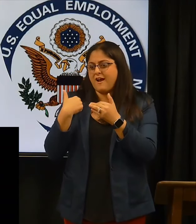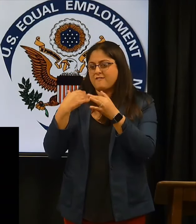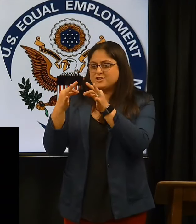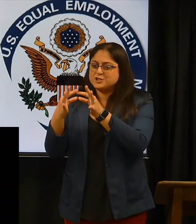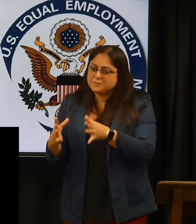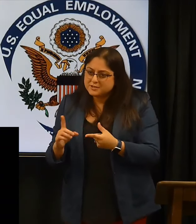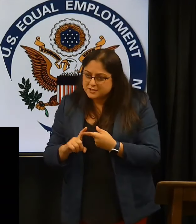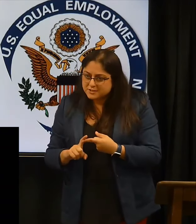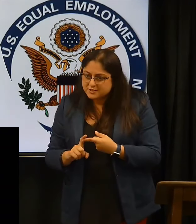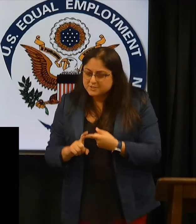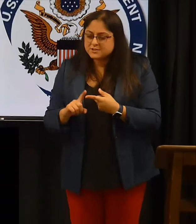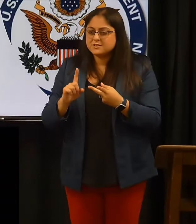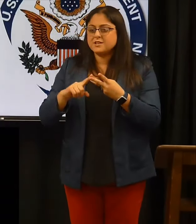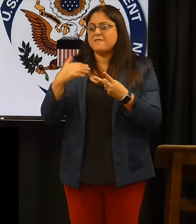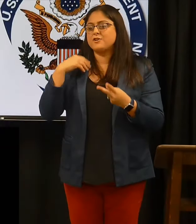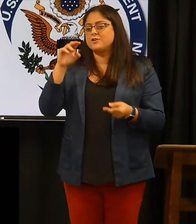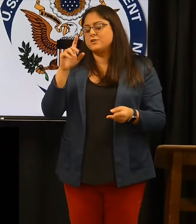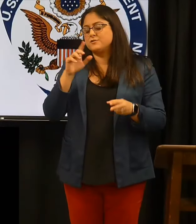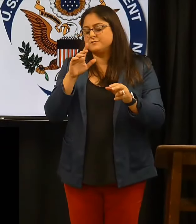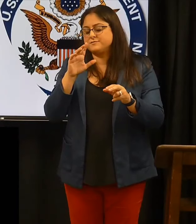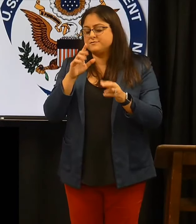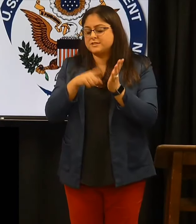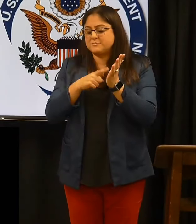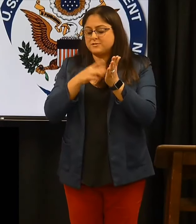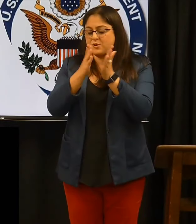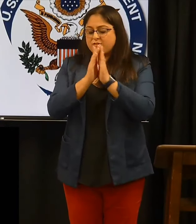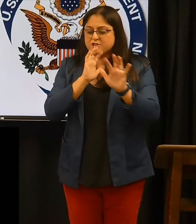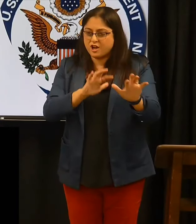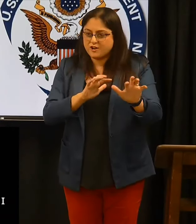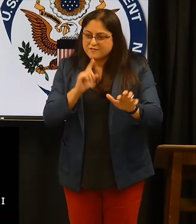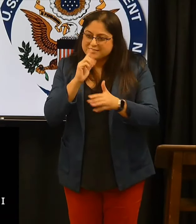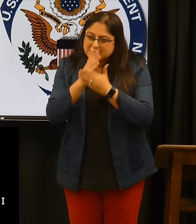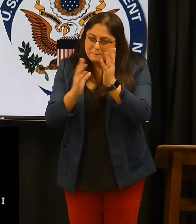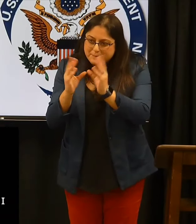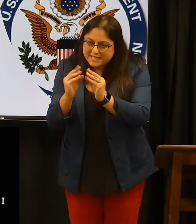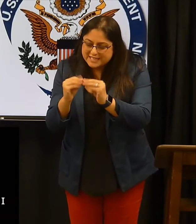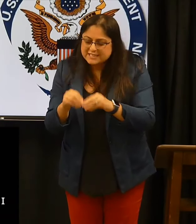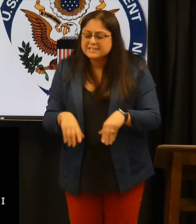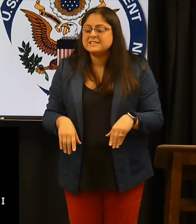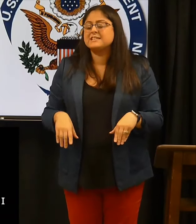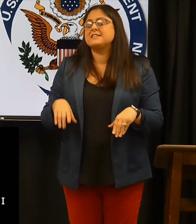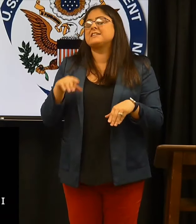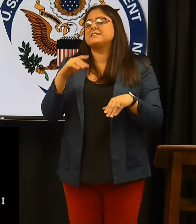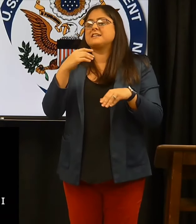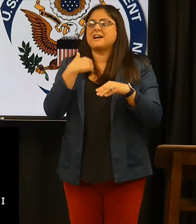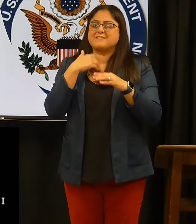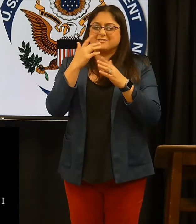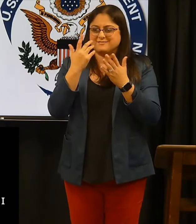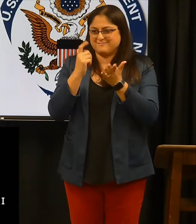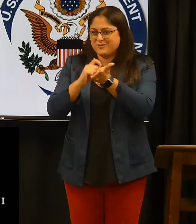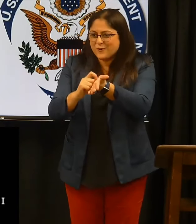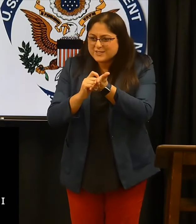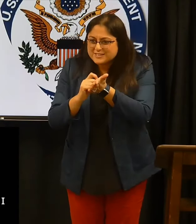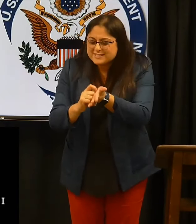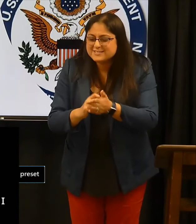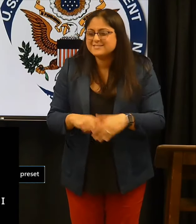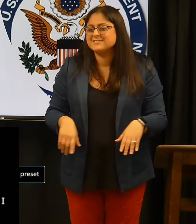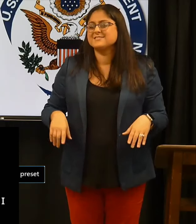reasonable accommodations. For example, I have an interpreter. Sometimes I request for CART for some meetings. I